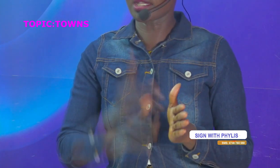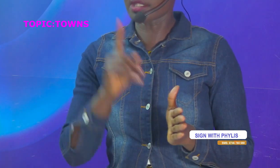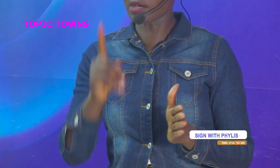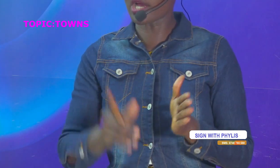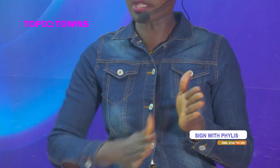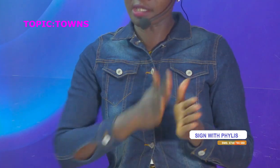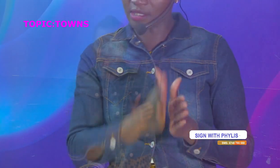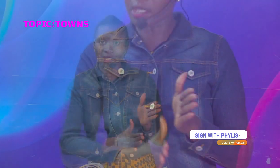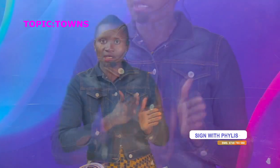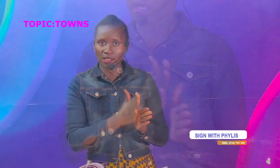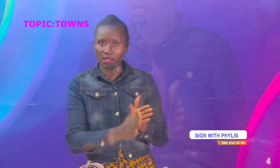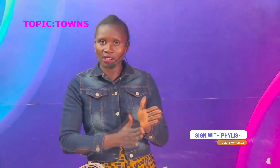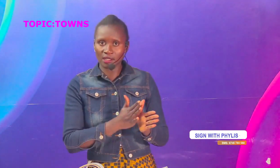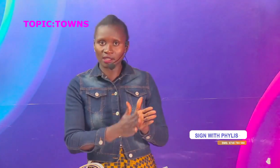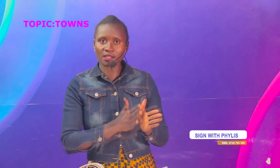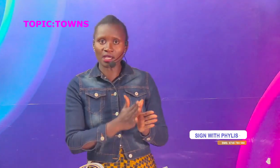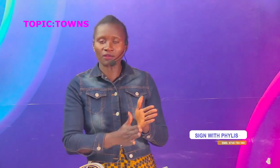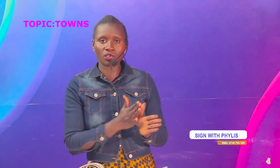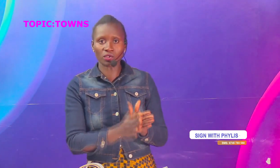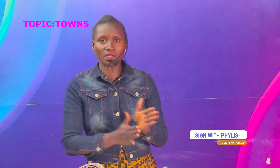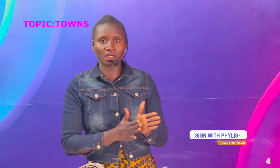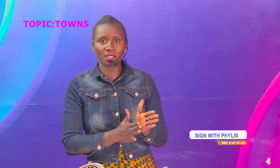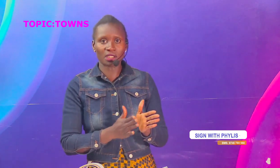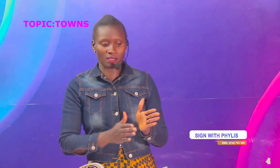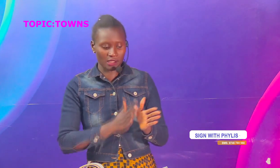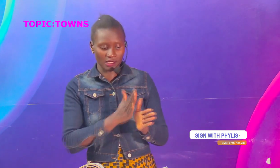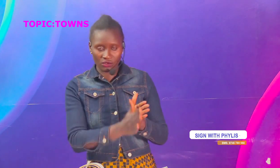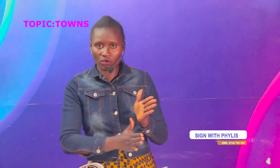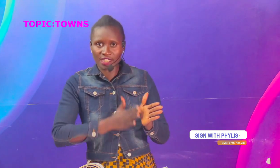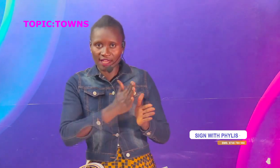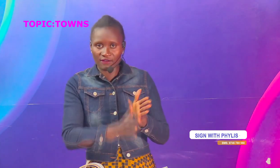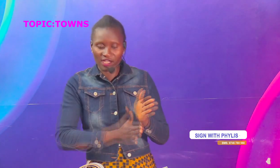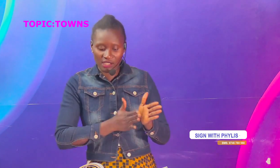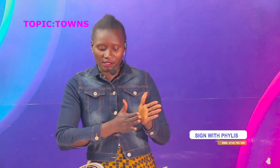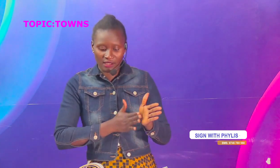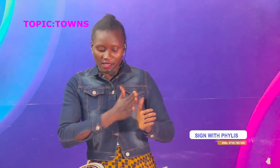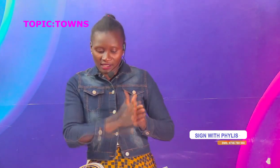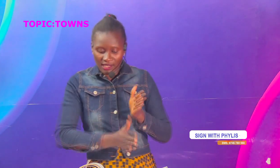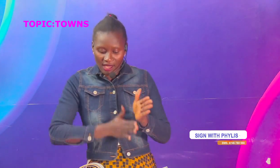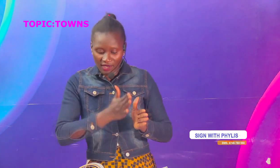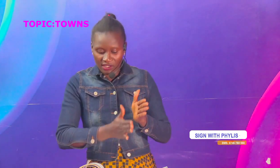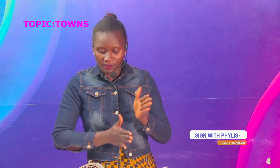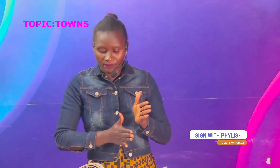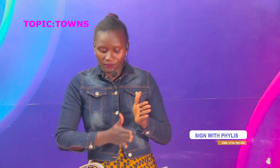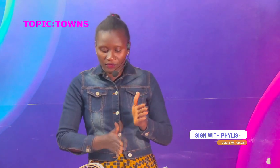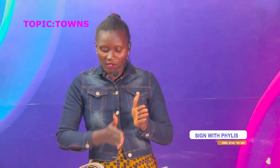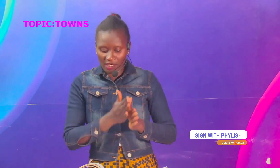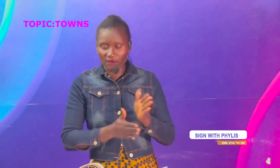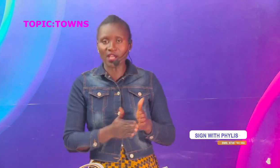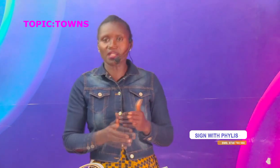as train. This is a sign for train. So Naivasha, Naivasha, Naivasha. And also